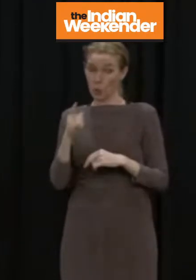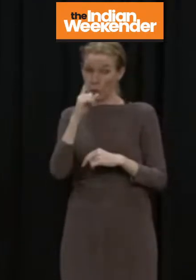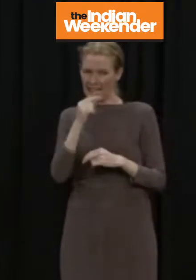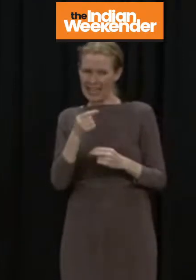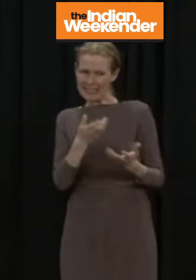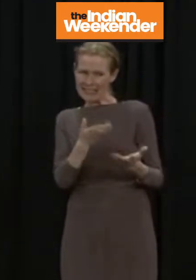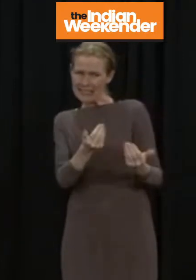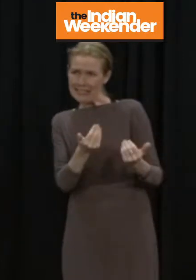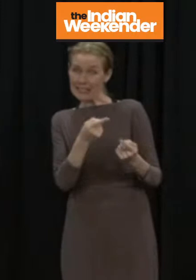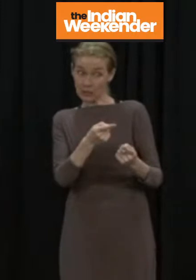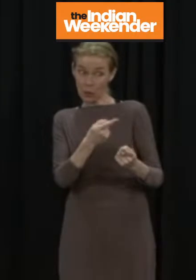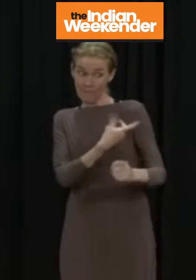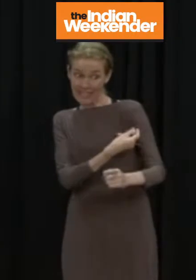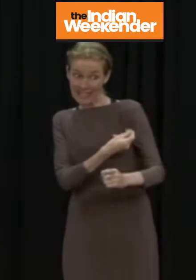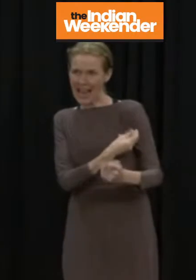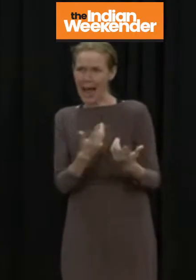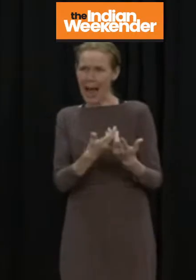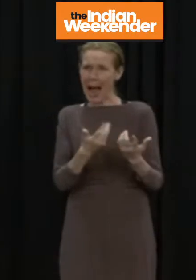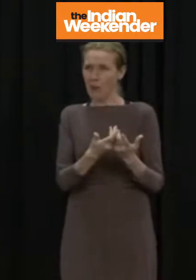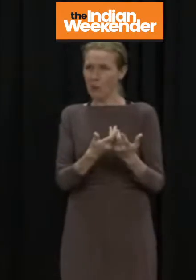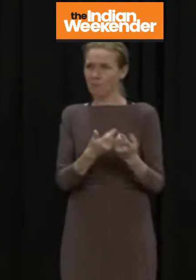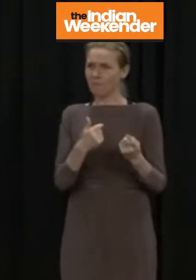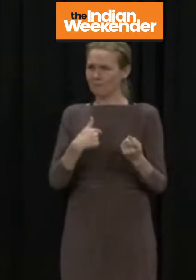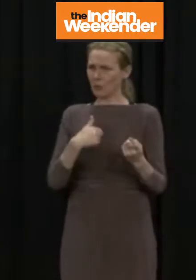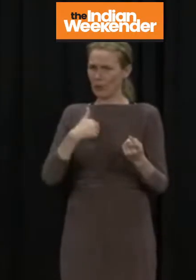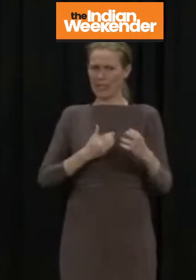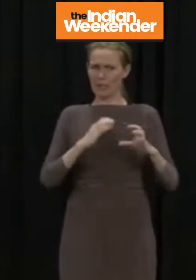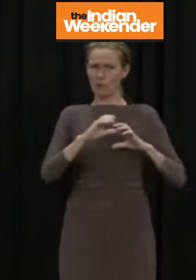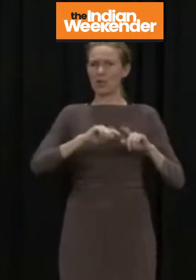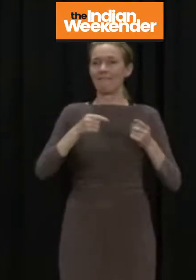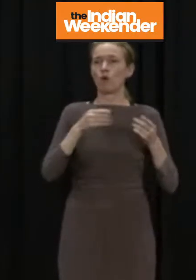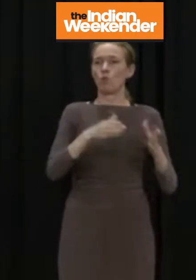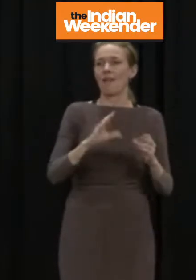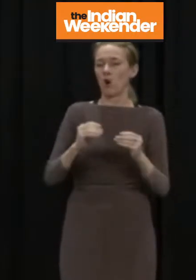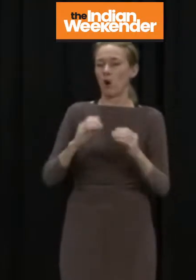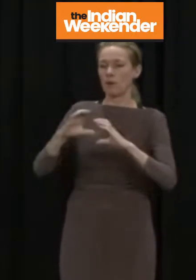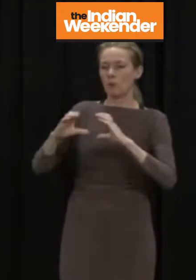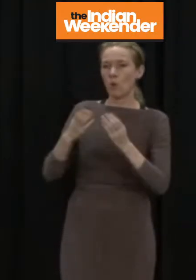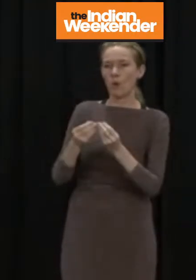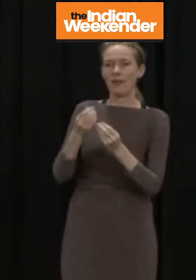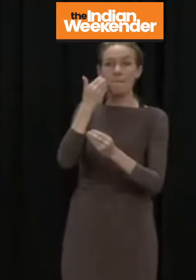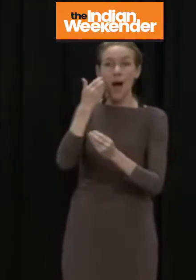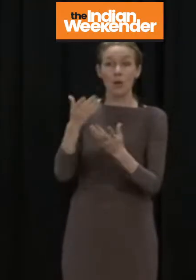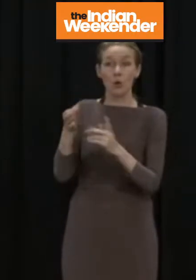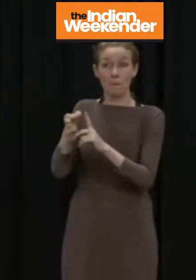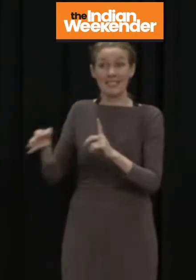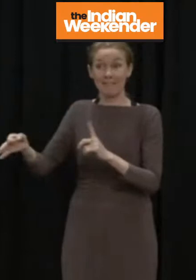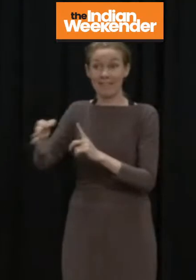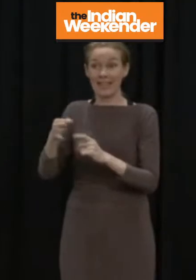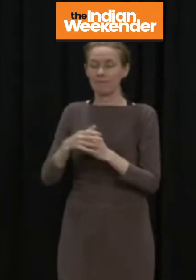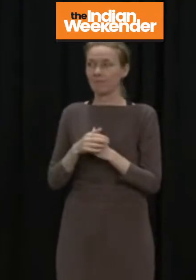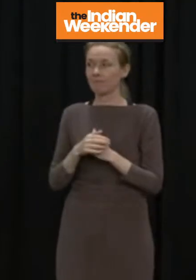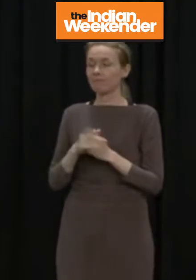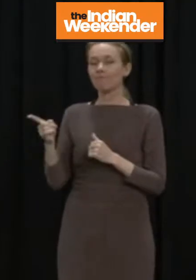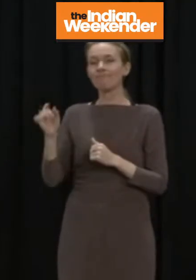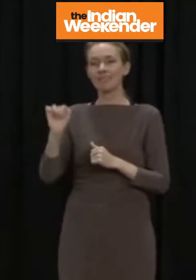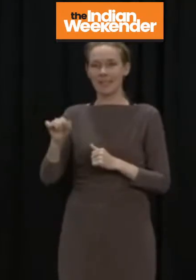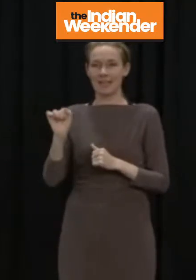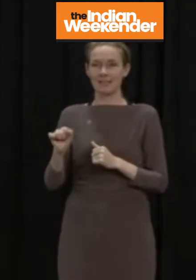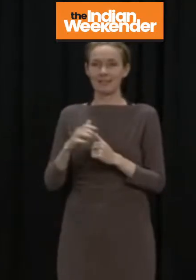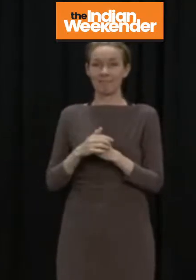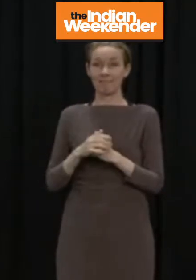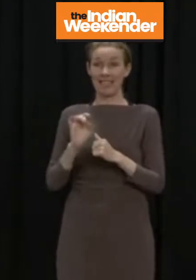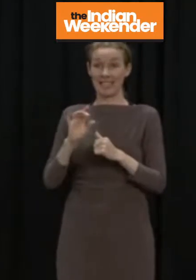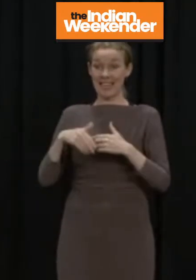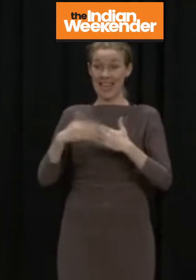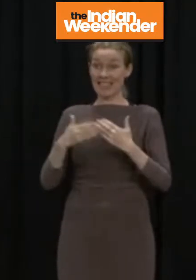response to how you target Māori or Pacifica. And that's exactly what I outlined yesterday, and the importance of this next 10 days. We were asking everyone to be going